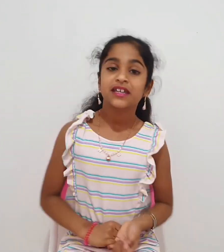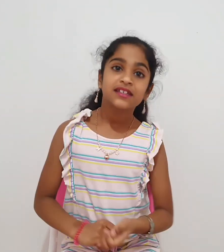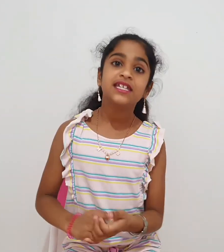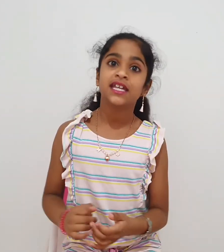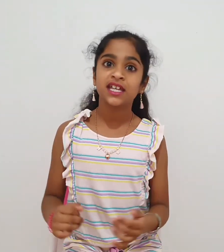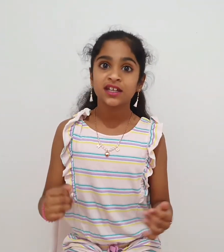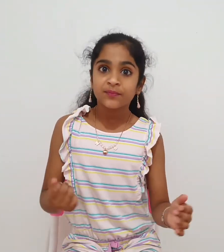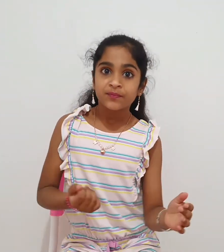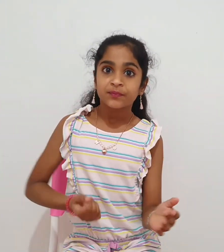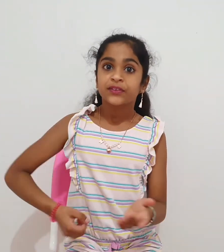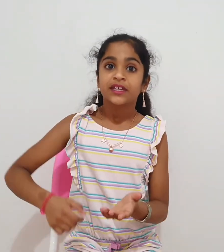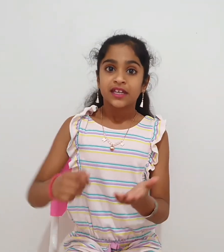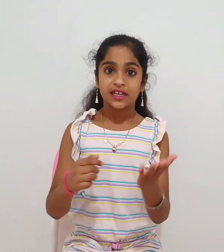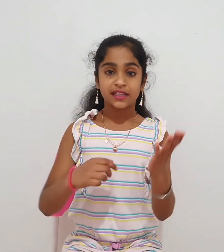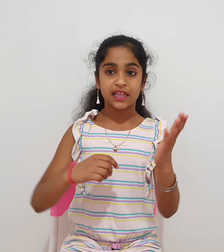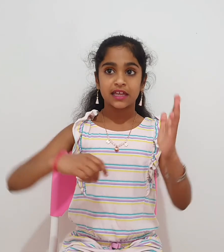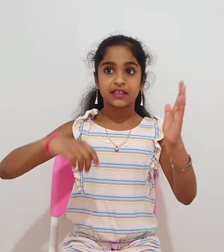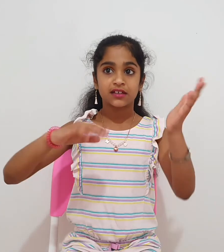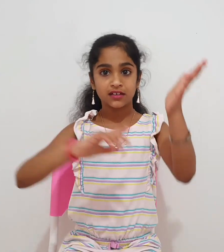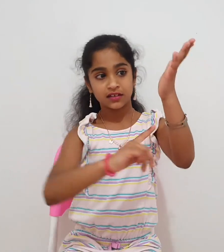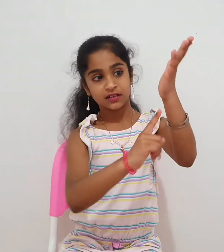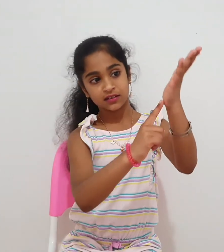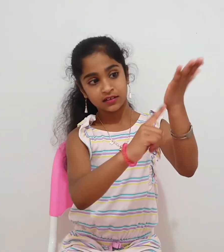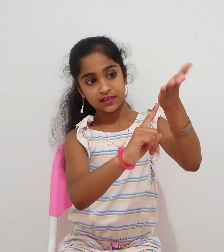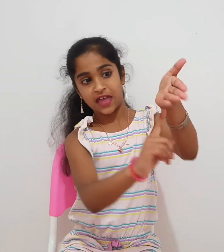T is like that.